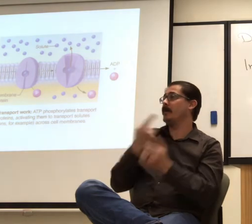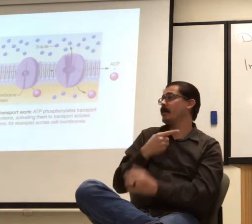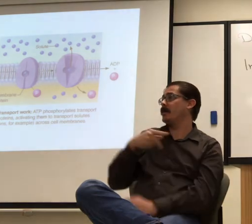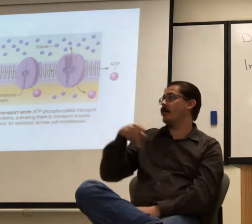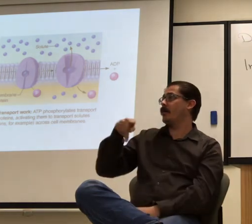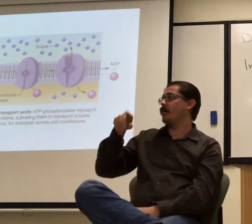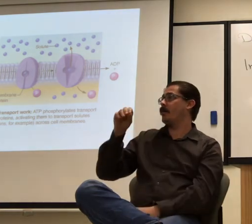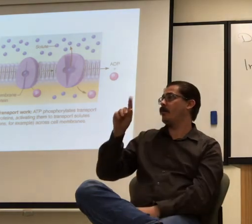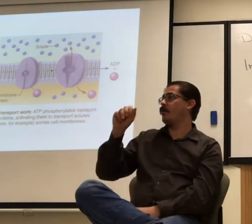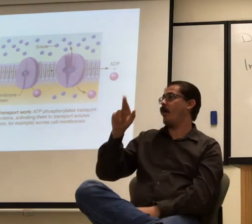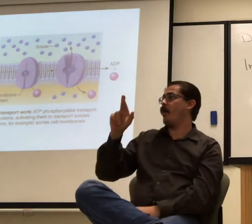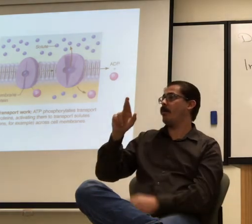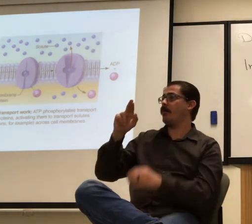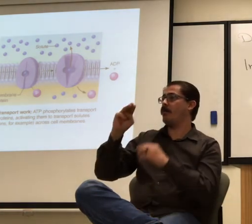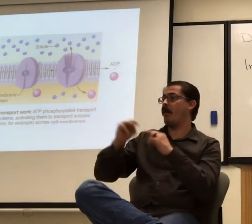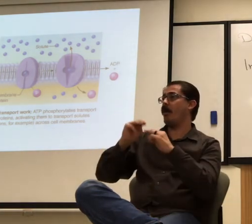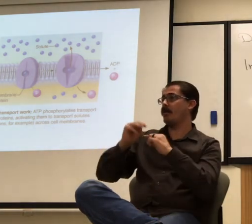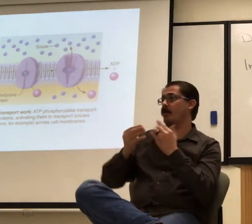molecule.